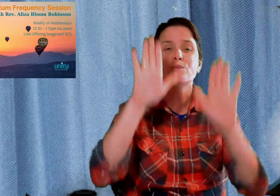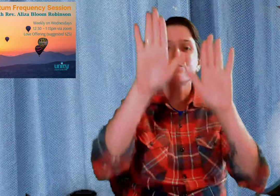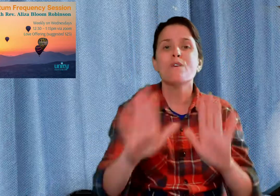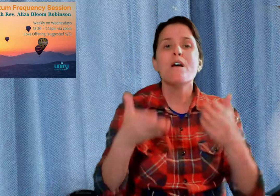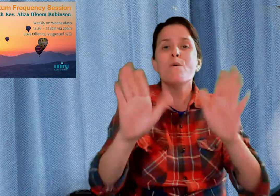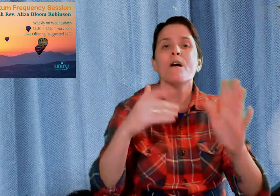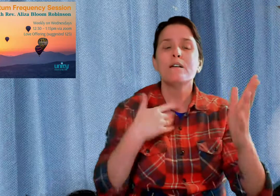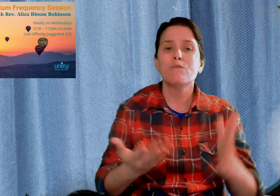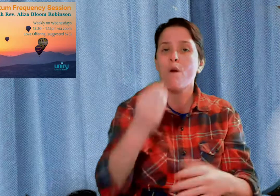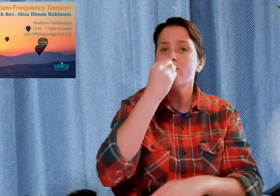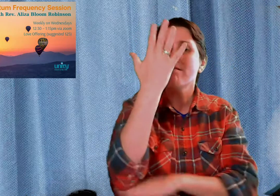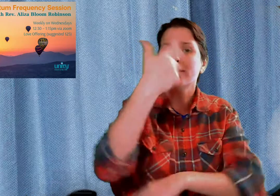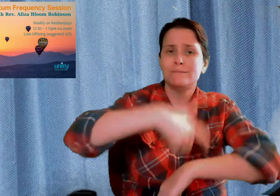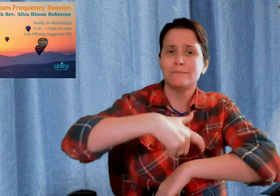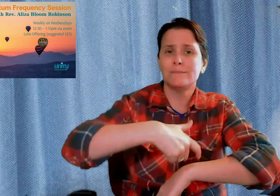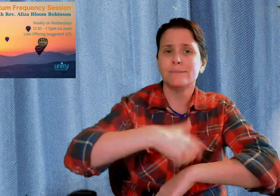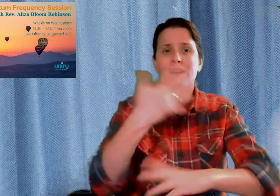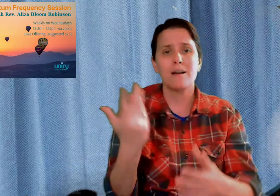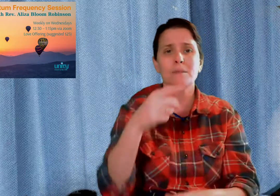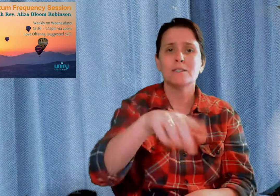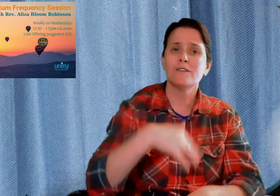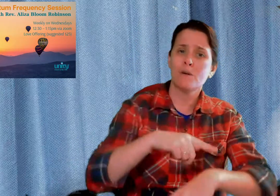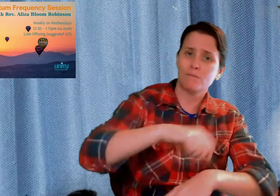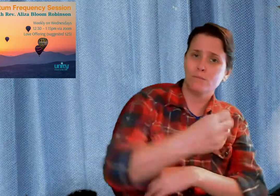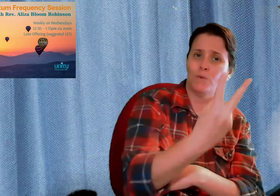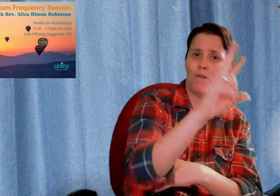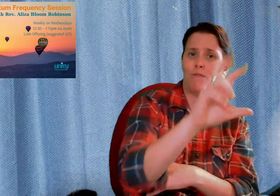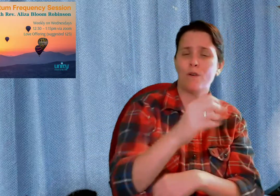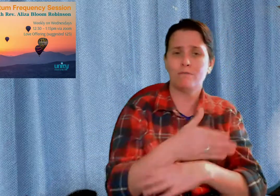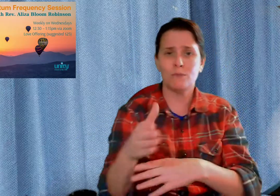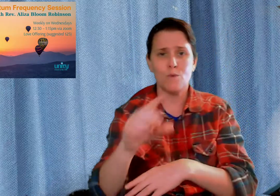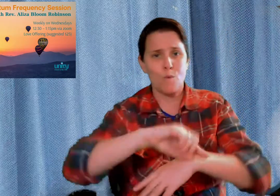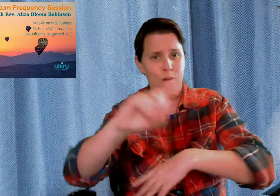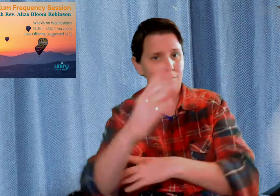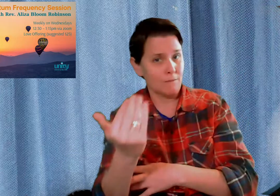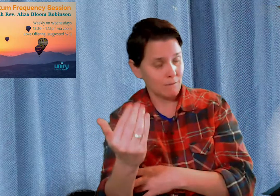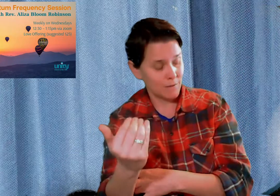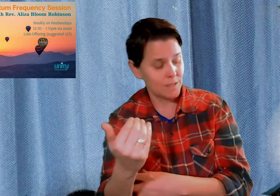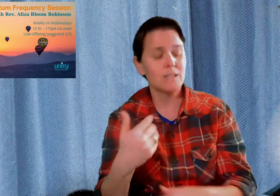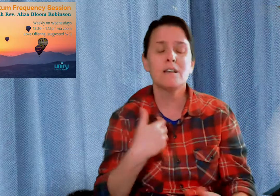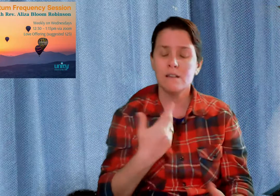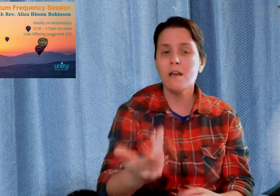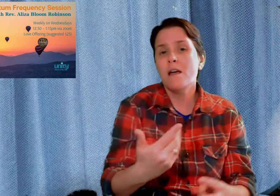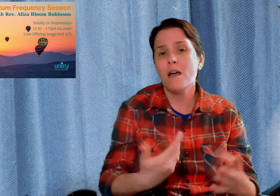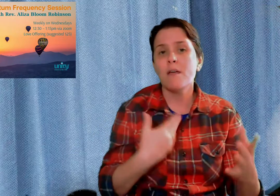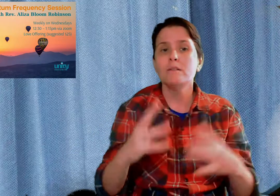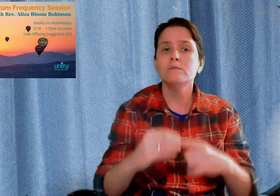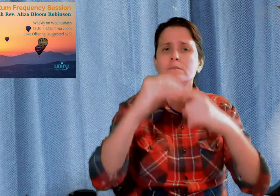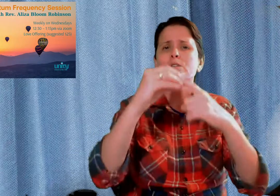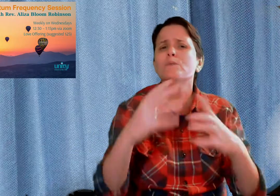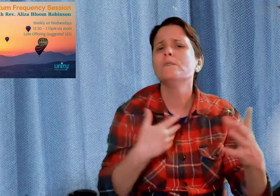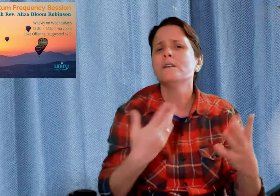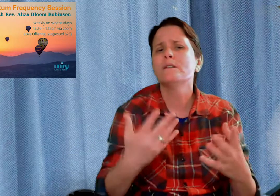are 45 minutes, and they are unique depending on who shows up in the field. They're offered on a love offering basis and take